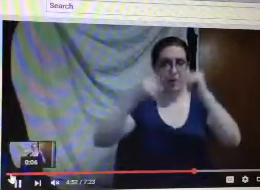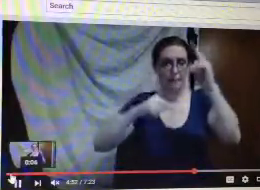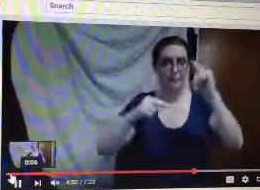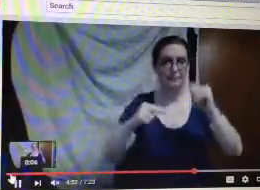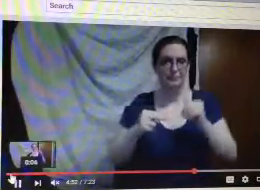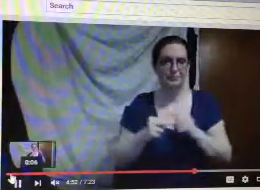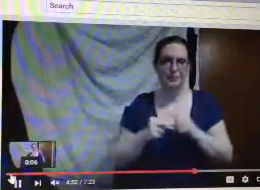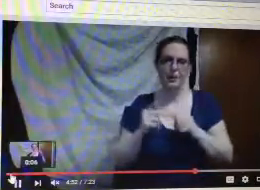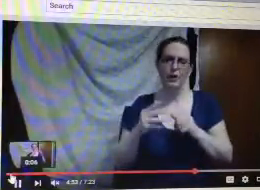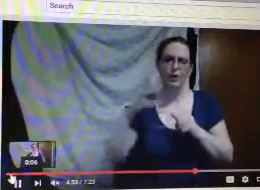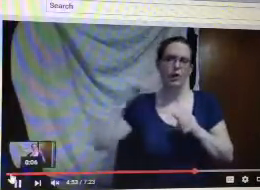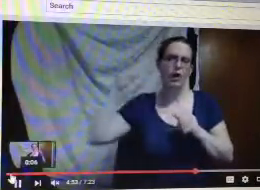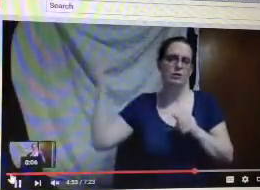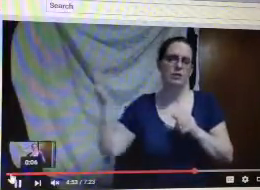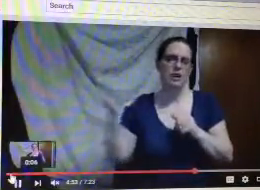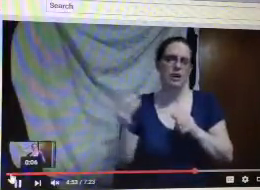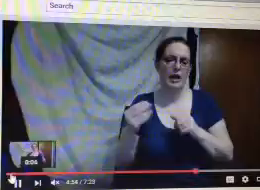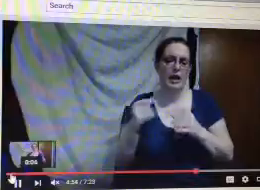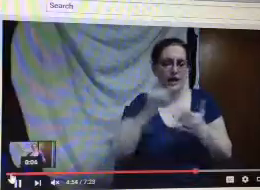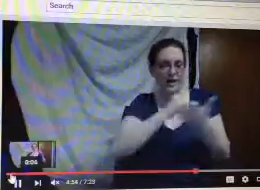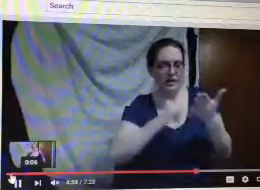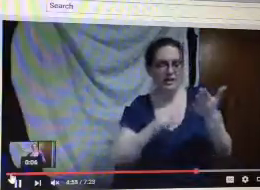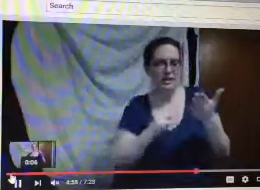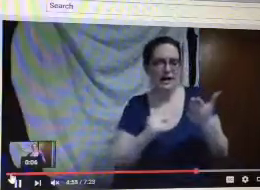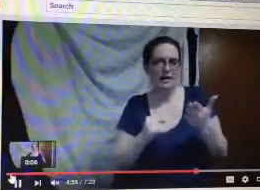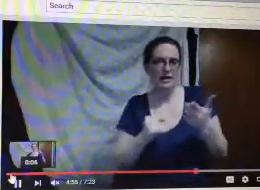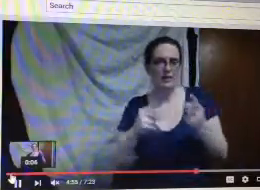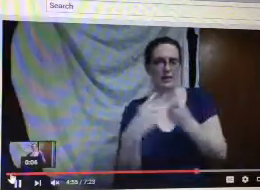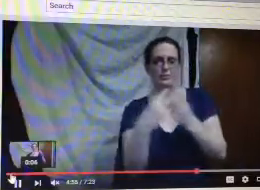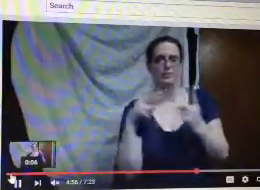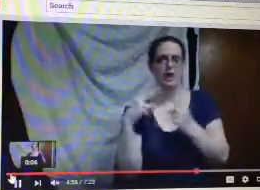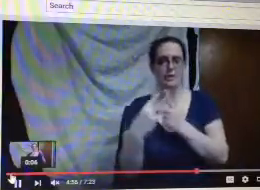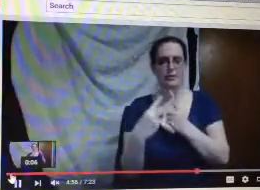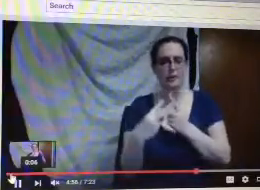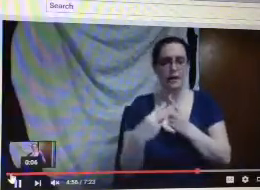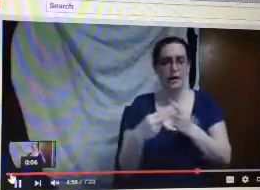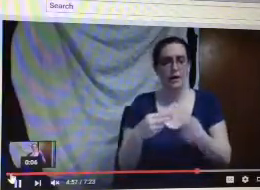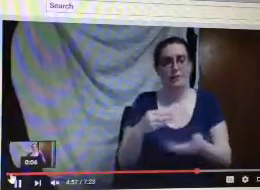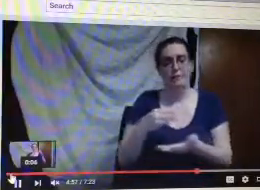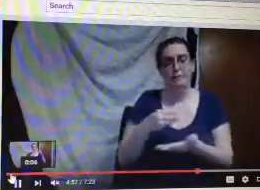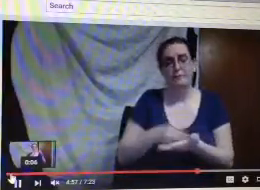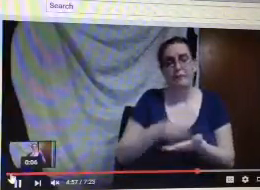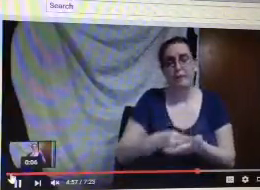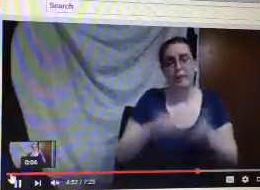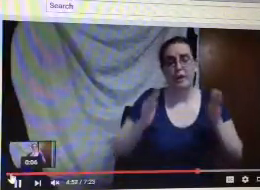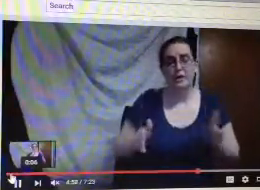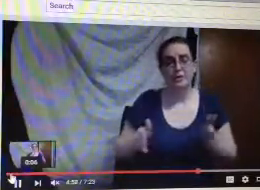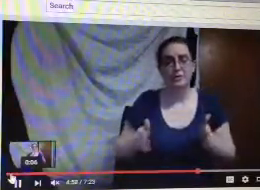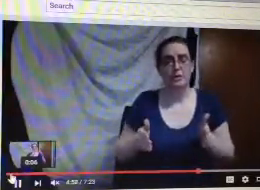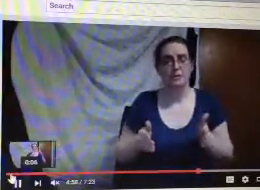cost of a house and buildings. When you go outside and draw, you see the perspective